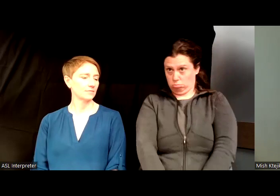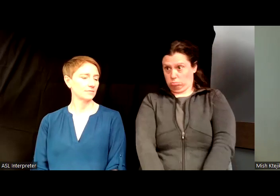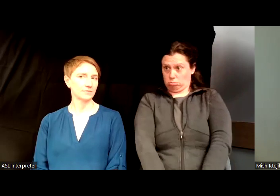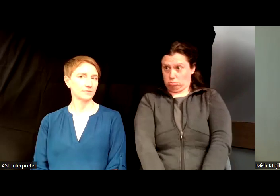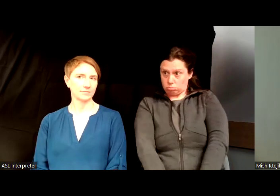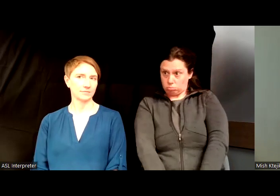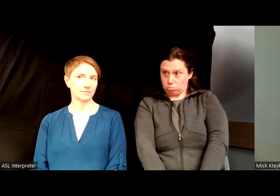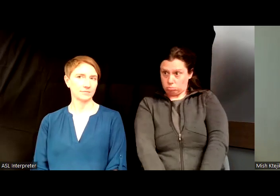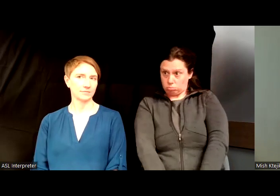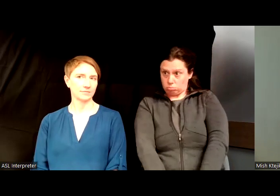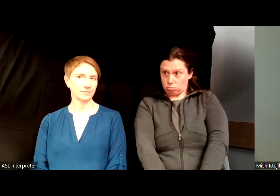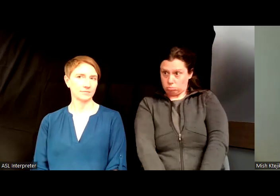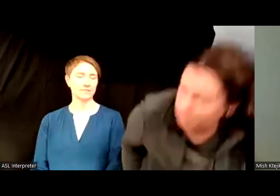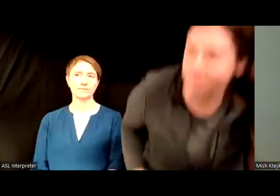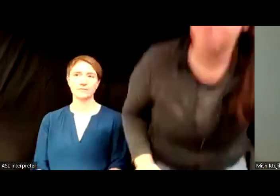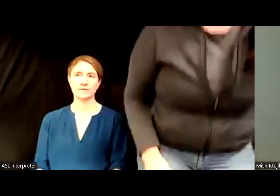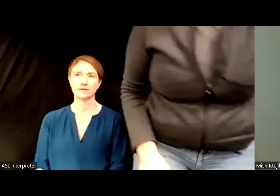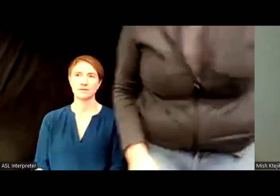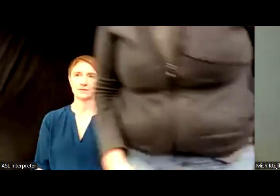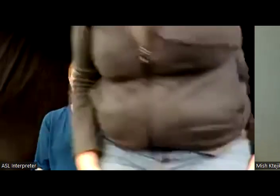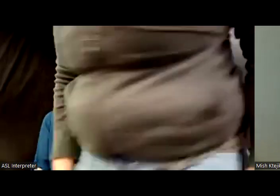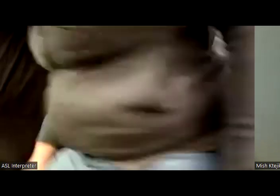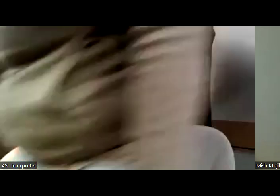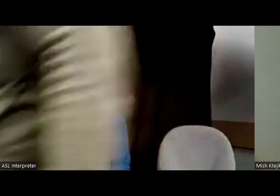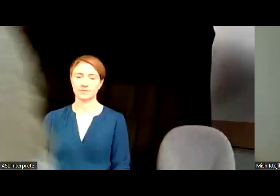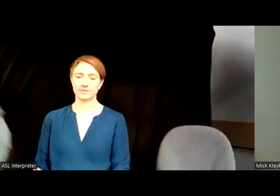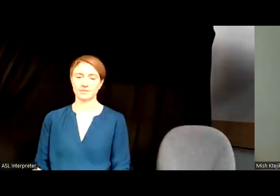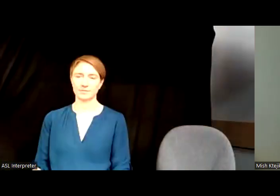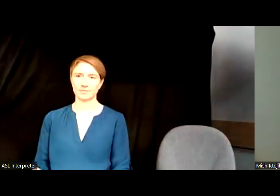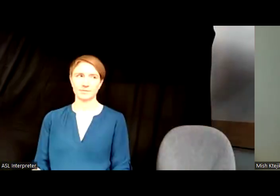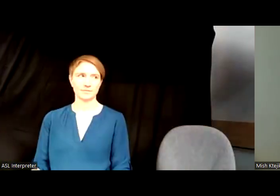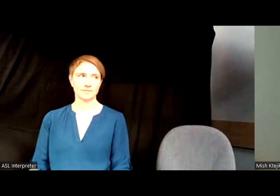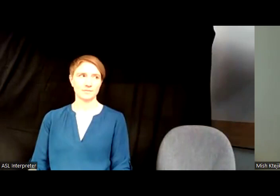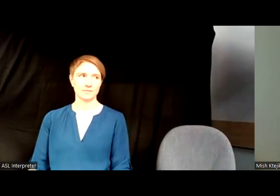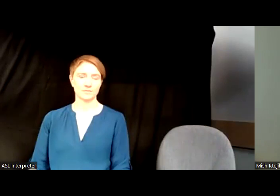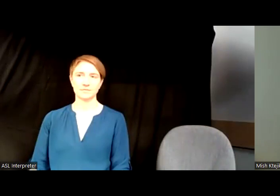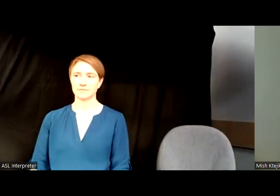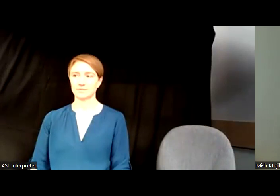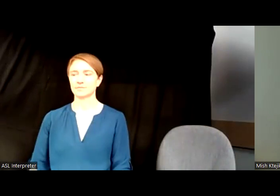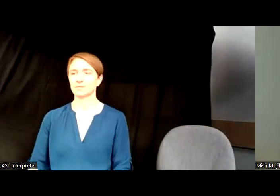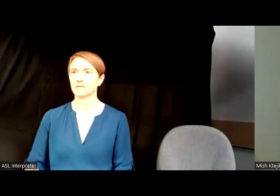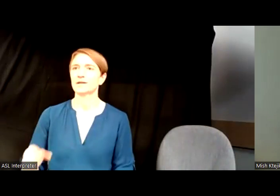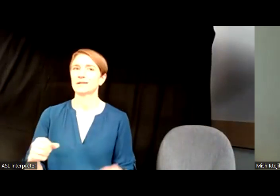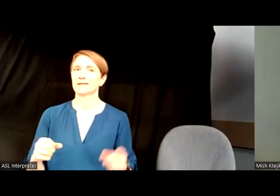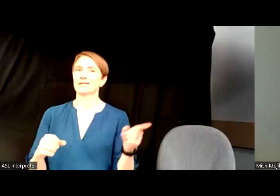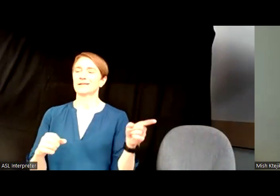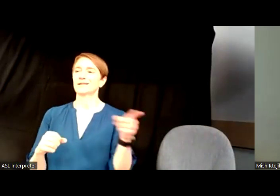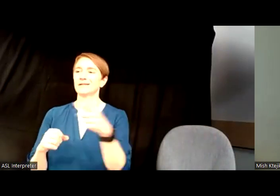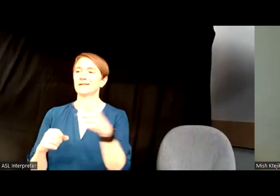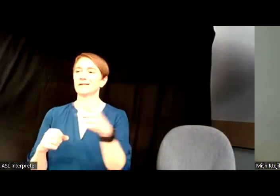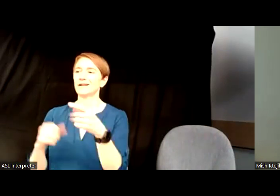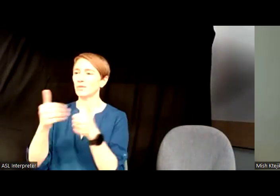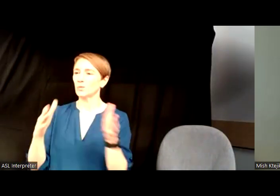against our goal. It would hurt the community, and I think 40 is a good place to start. There are lots of head nods and it seems to be agreement.